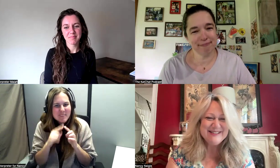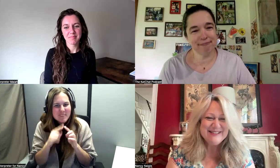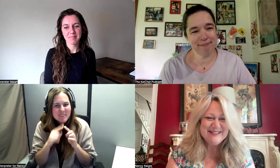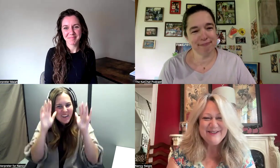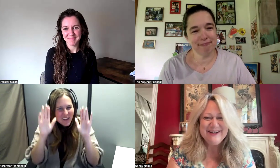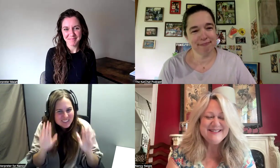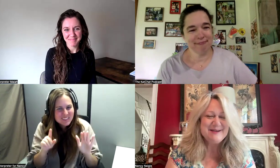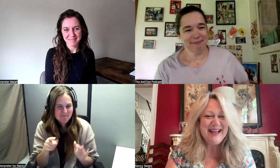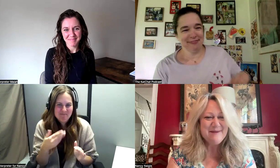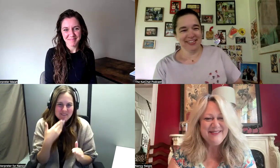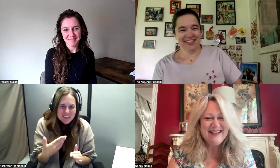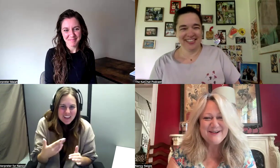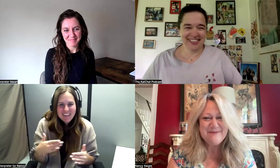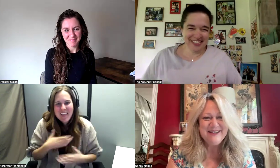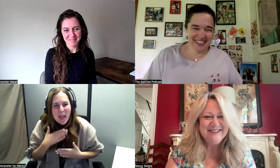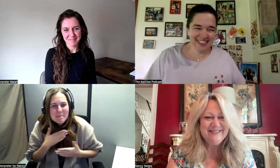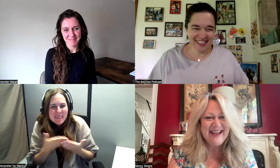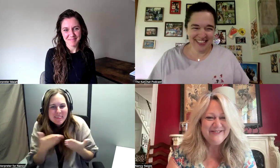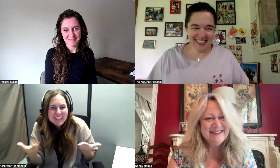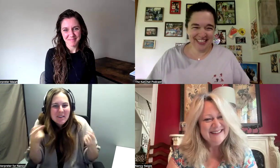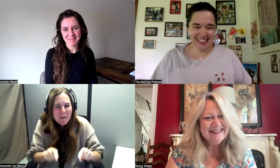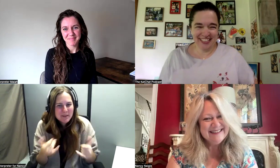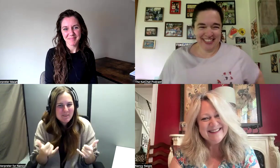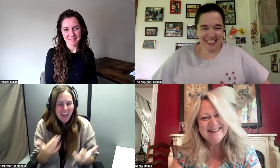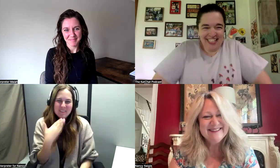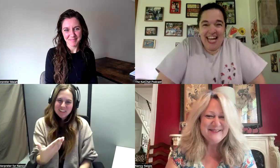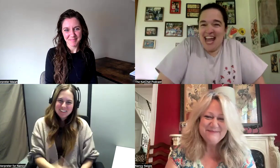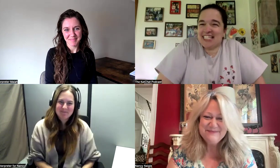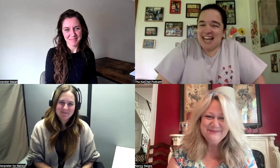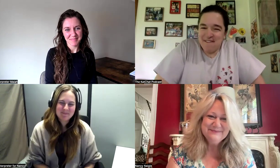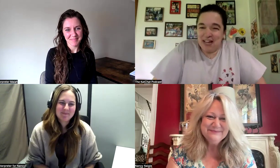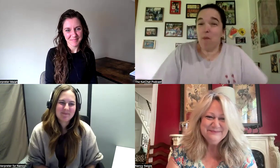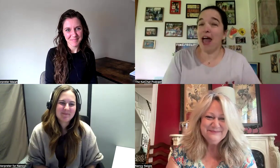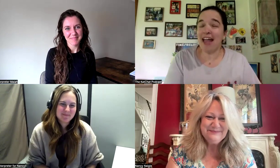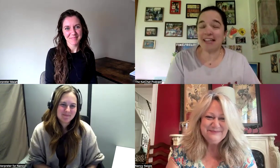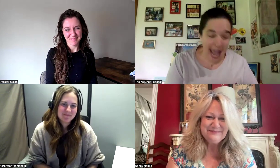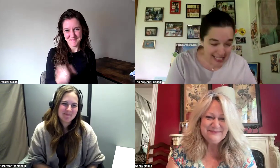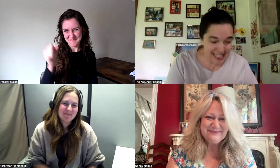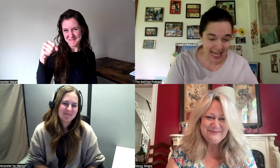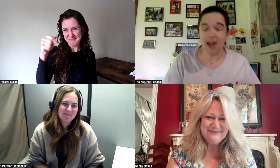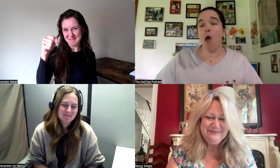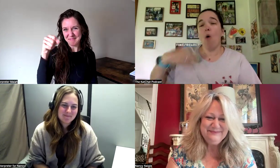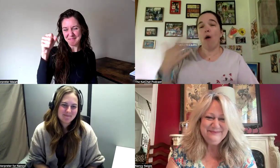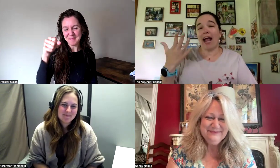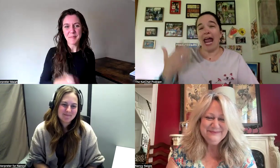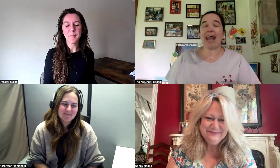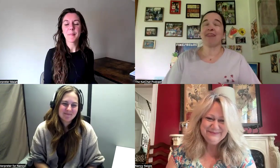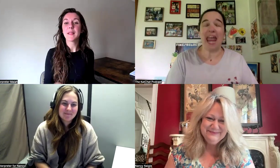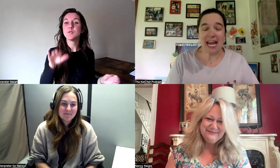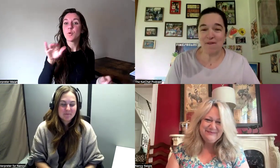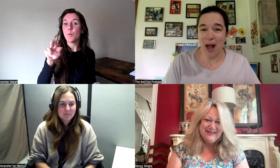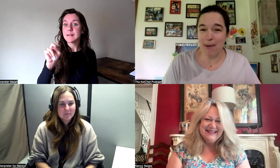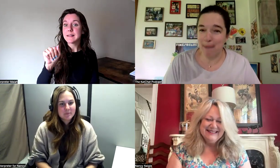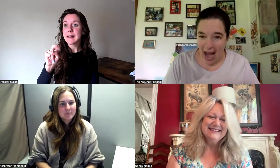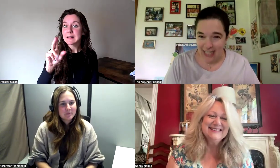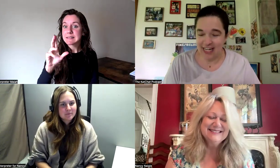doing so good and so many happy things are happening in your life. Yeah, definitely. Well, Nancy, again,